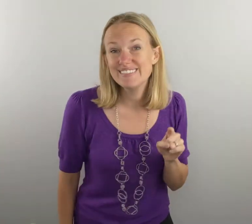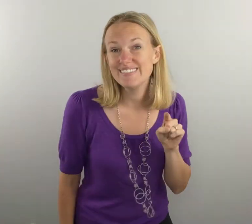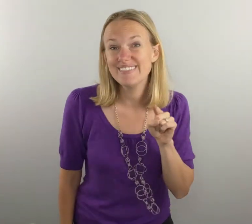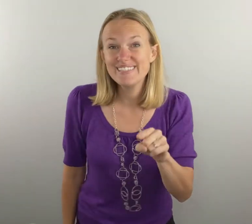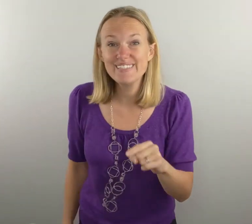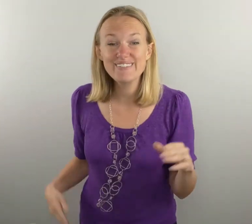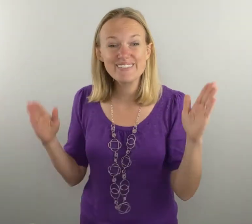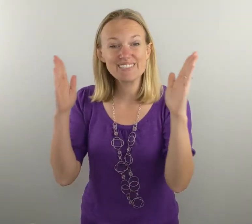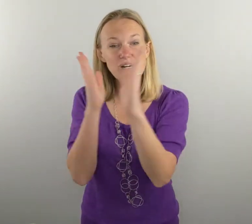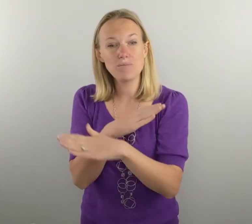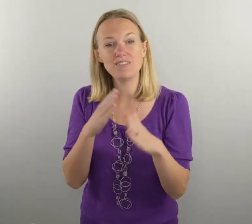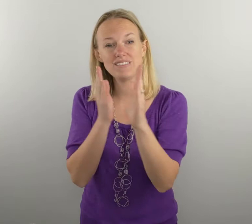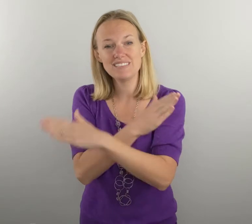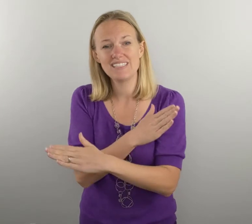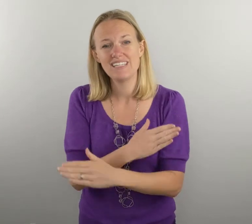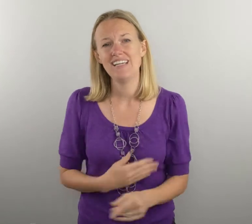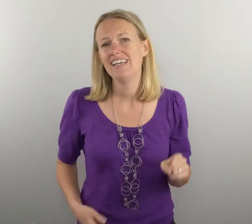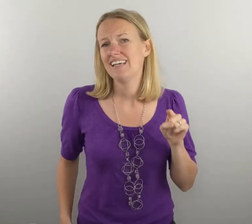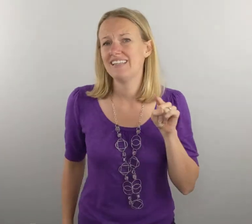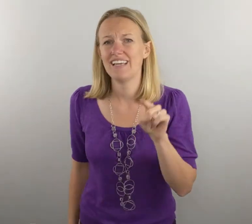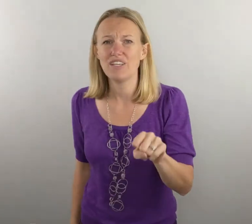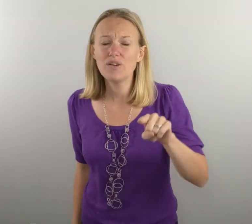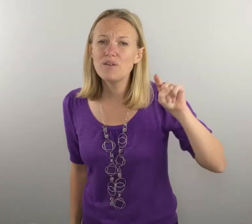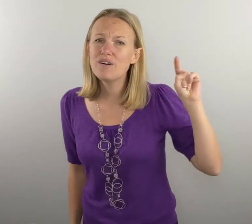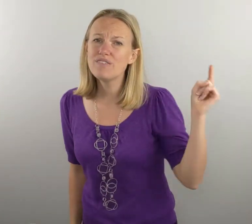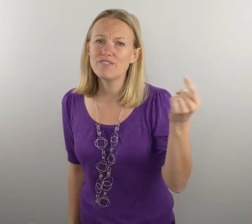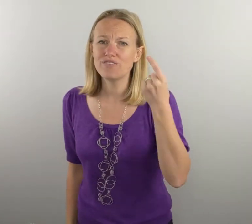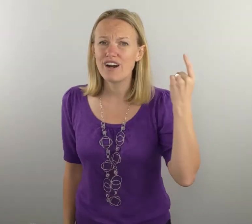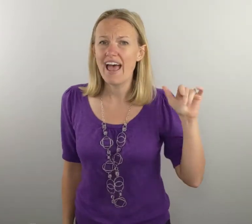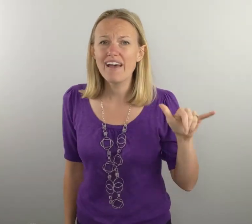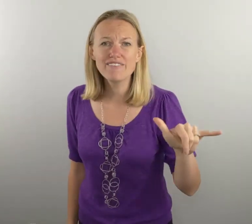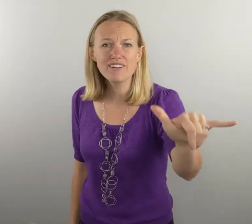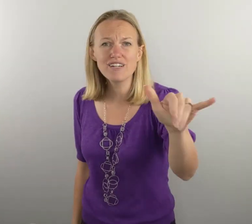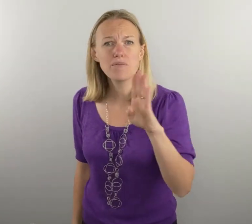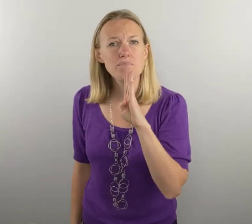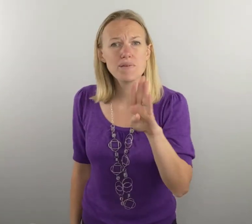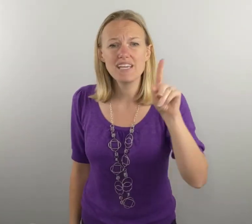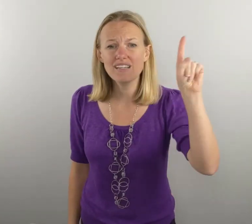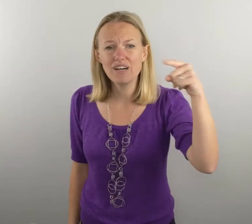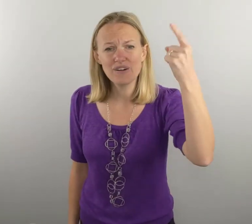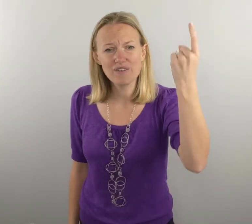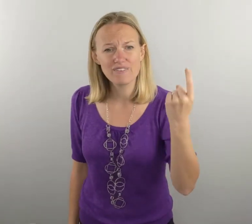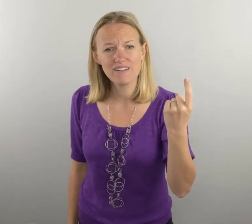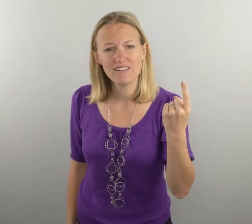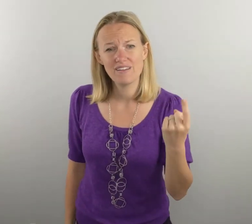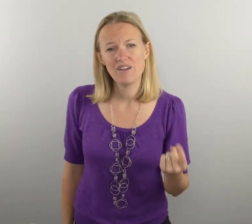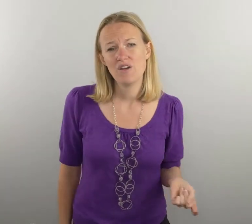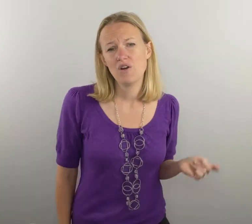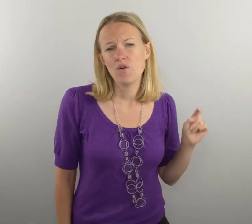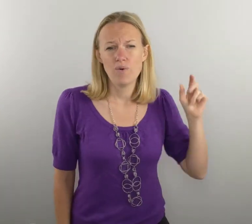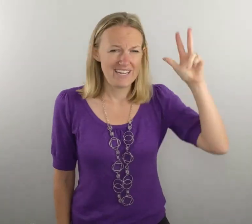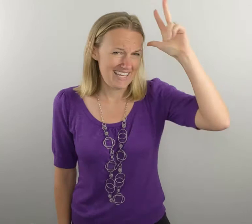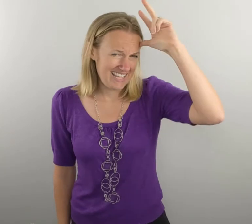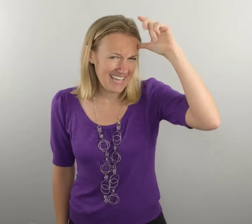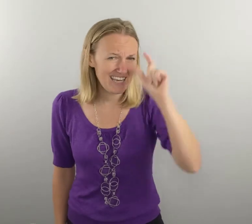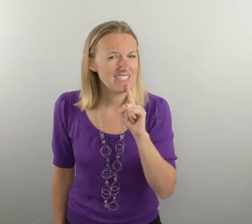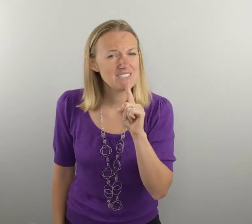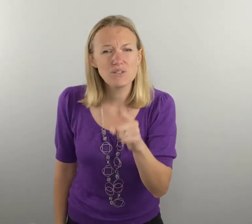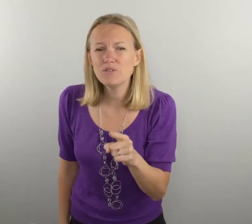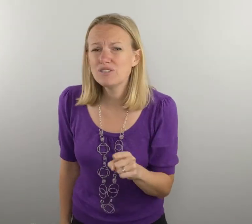you you were troubled and that you'll forever be alone. When he told